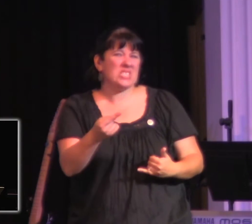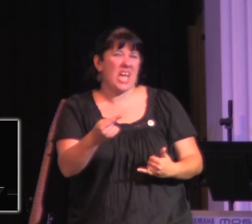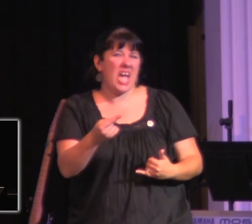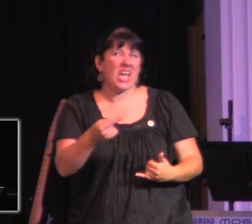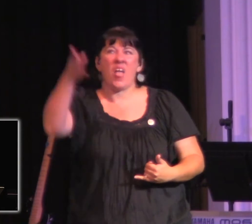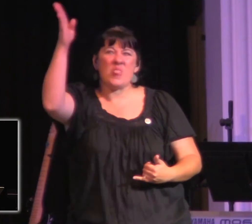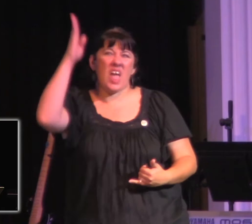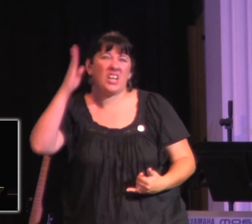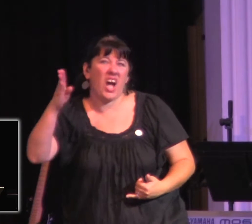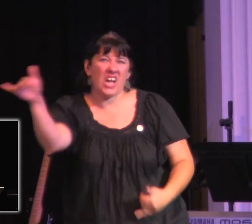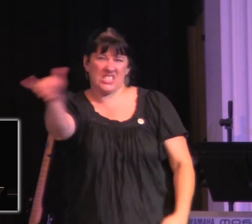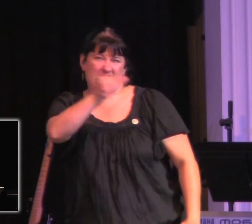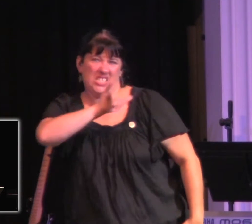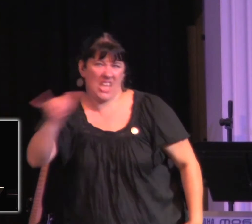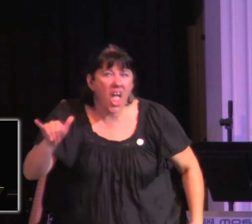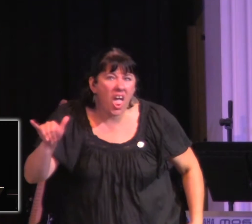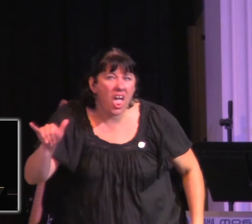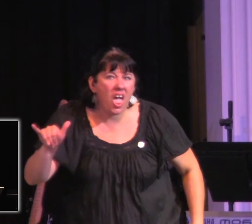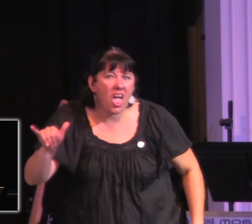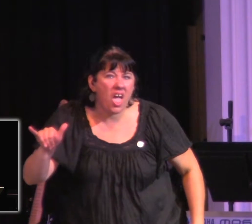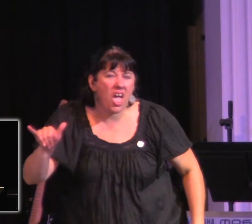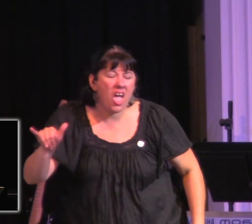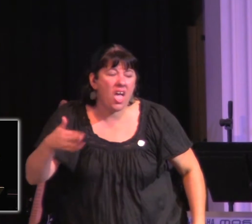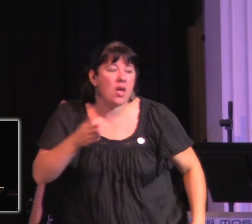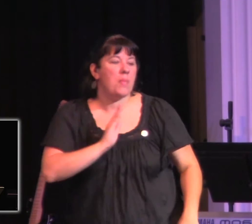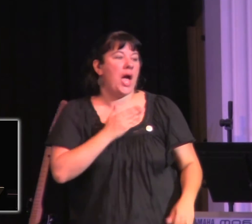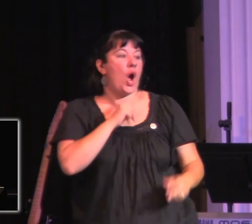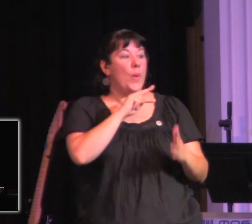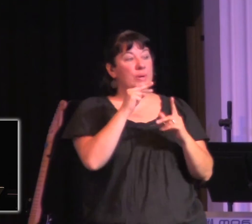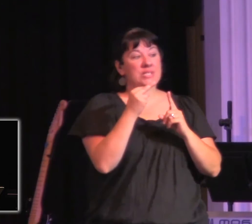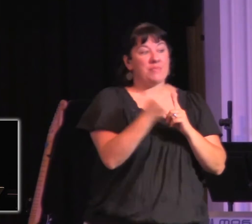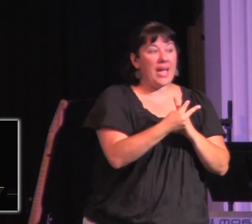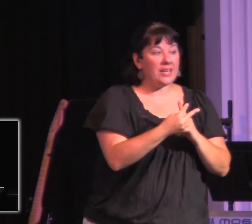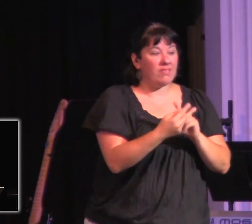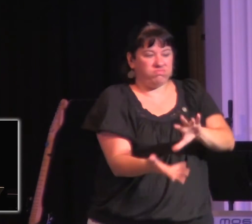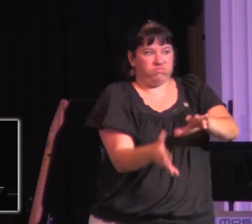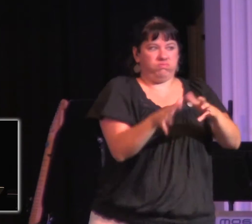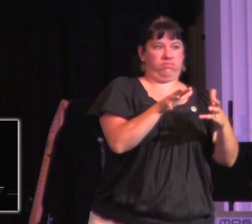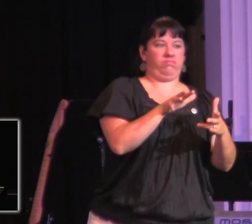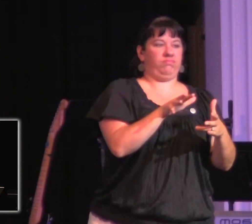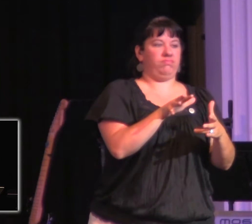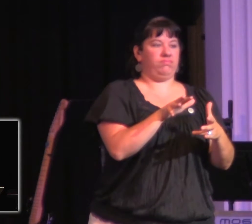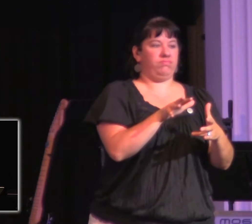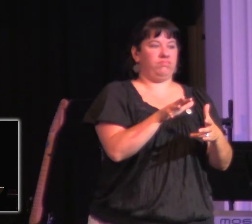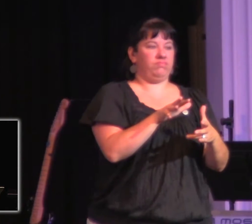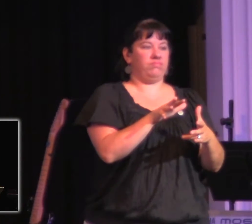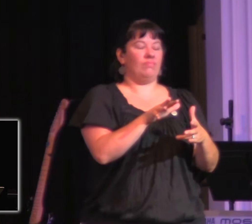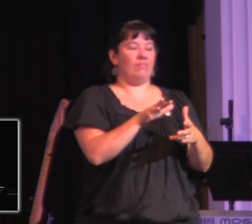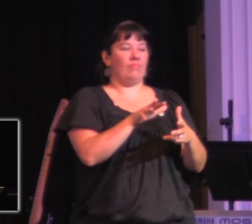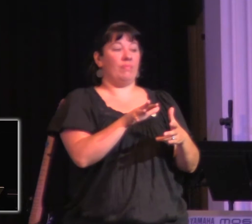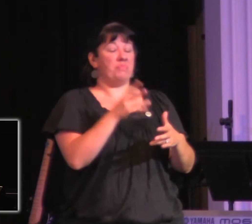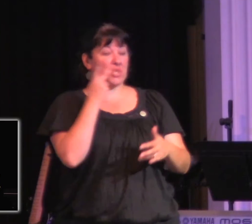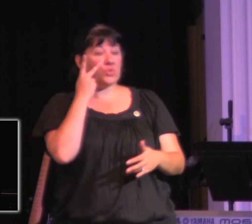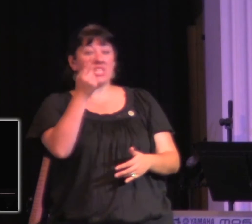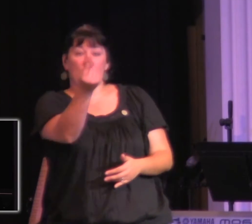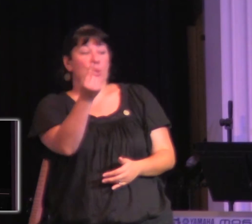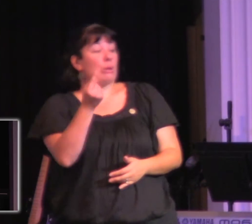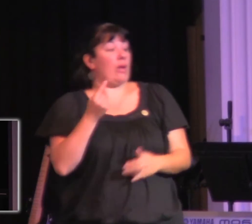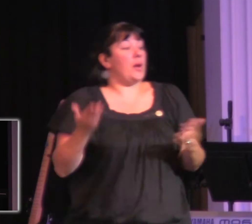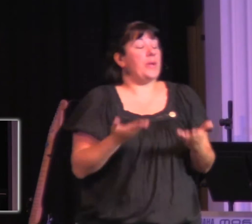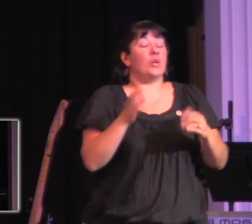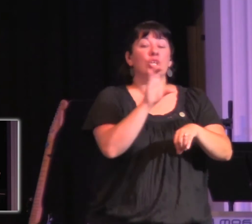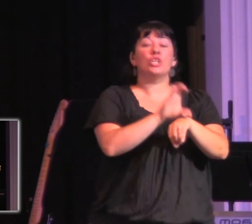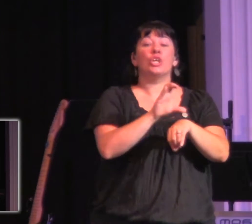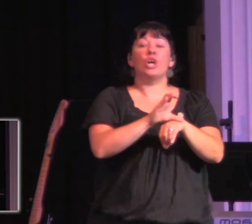And we got a wrong perspective of God. Are y'all hearing me out there? And so you come and we're worshiping God, and instead of